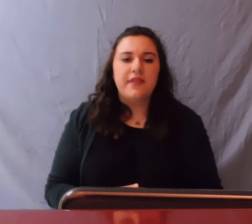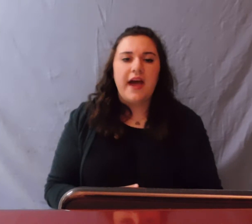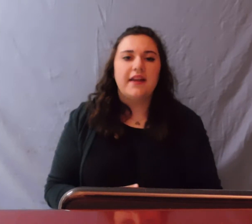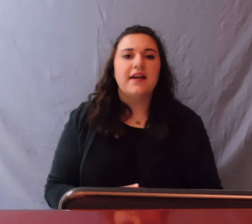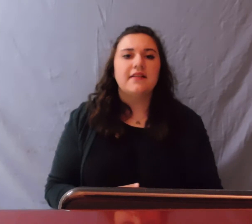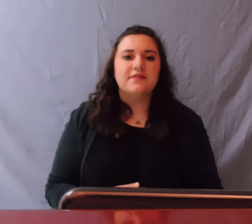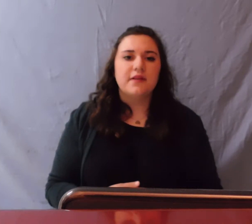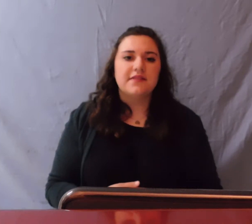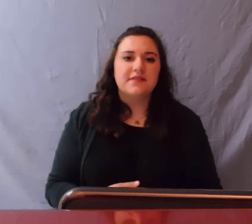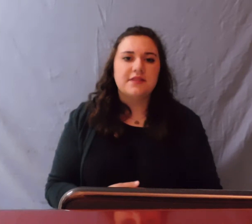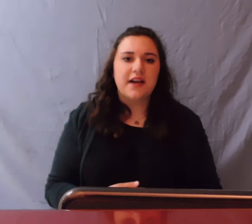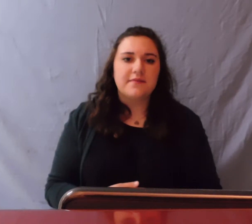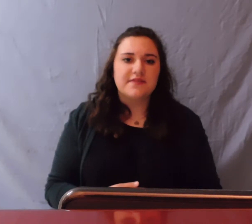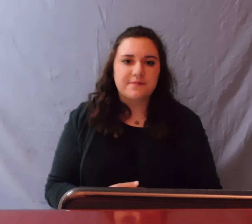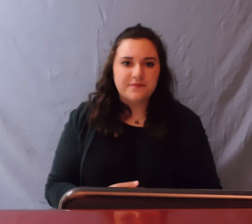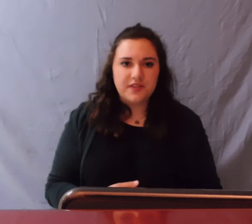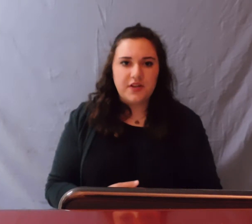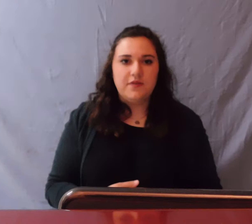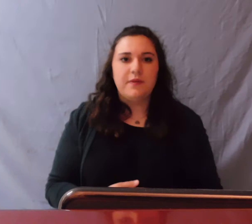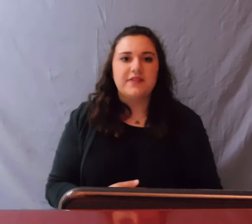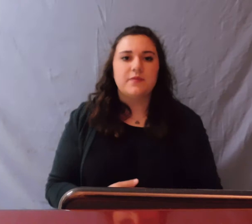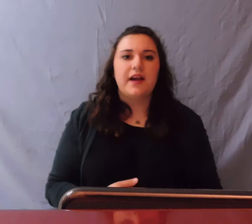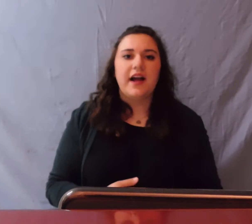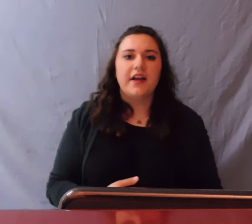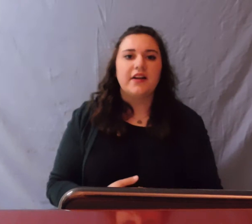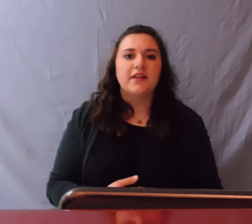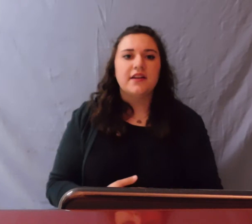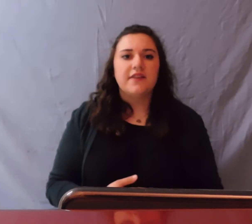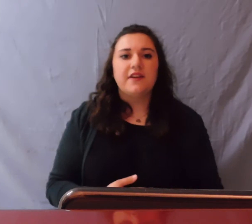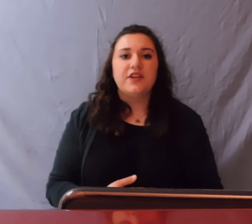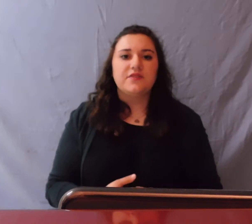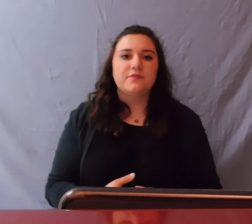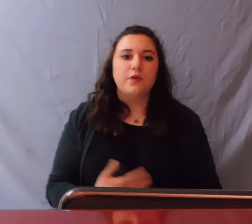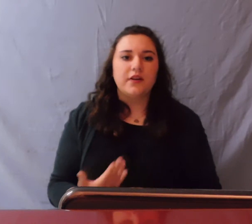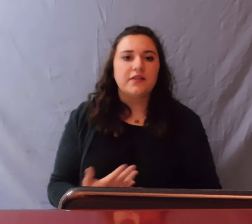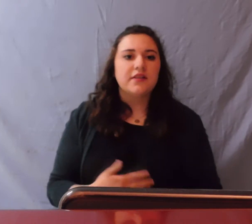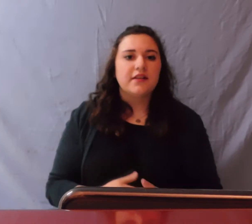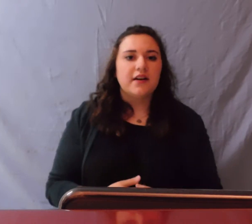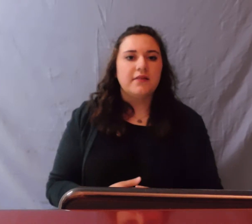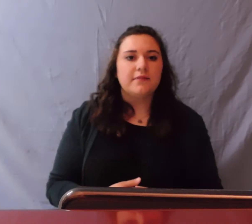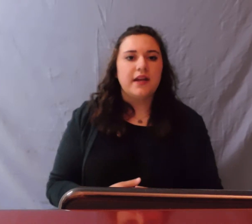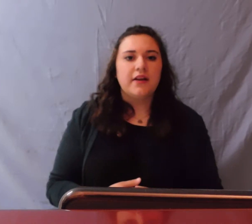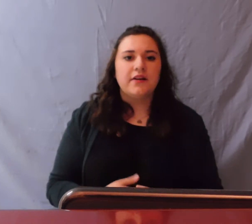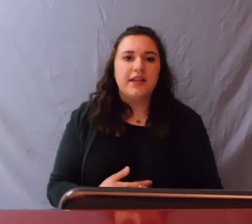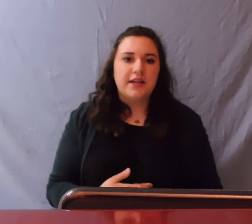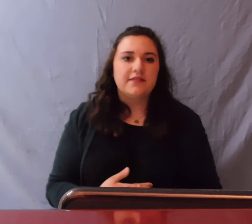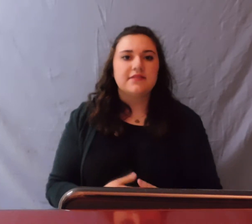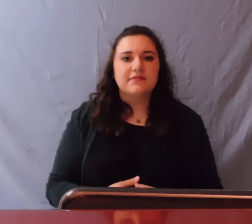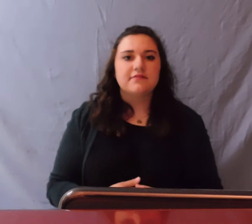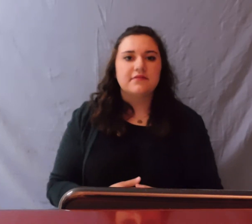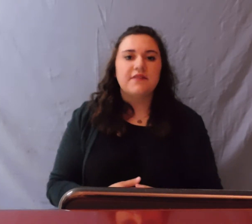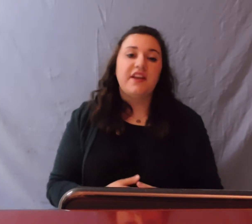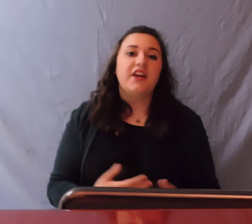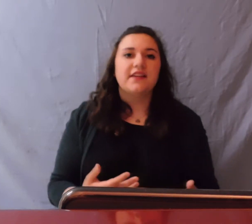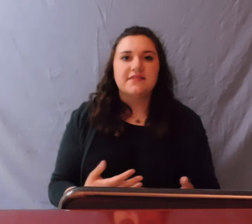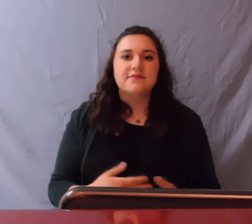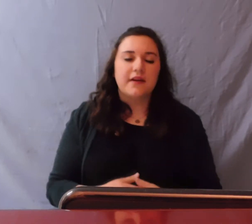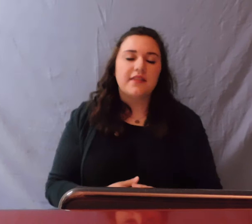that. As well as sometimes, you know, the price will be higher if I use more air heat. It varies monthly.